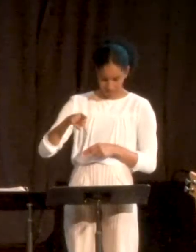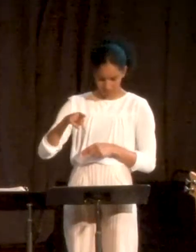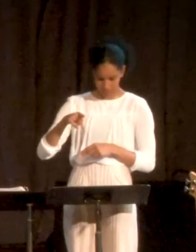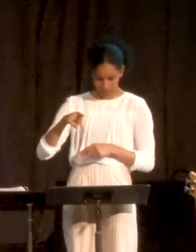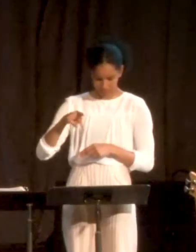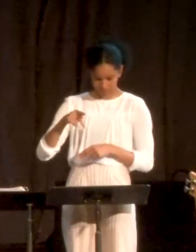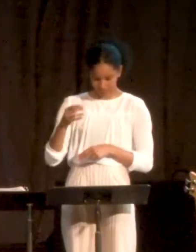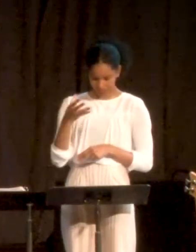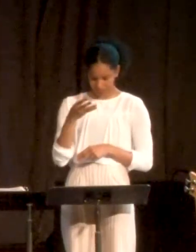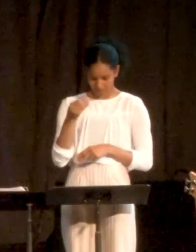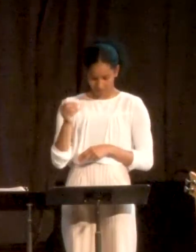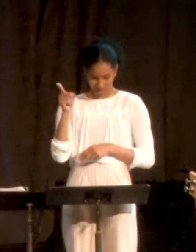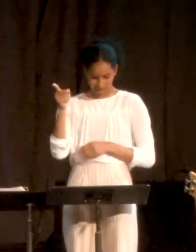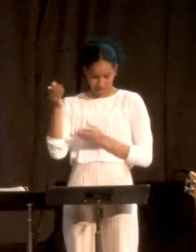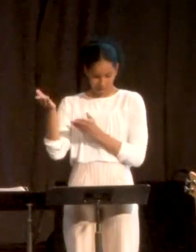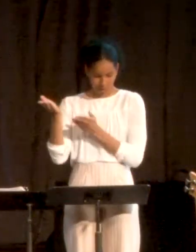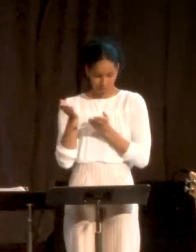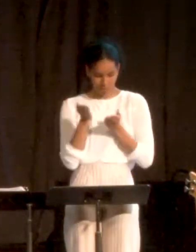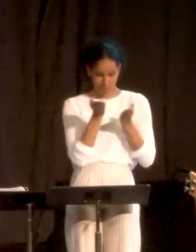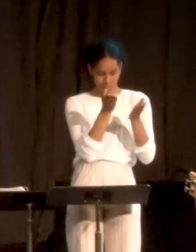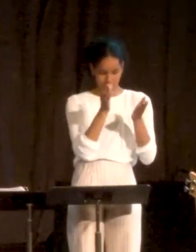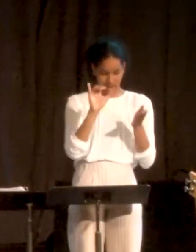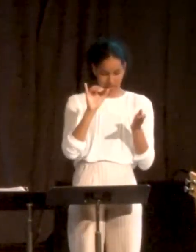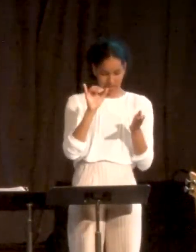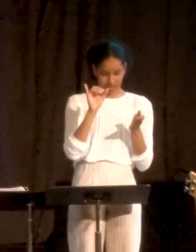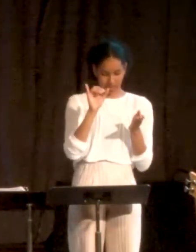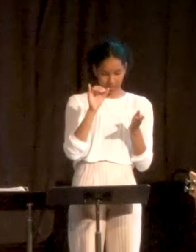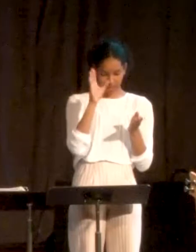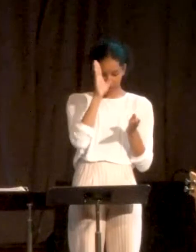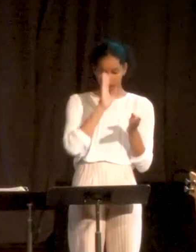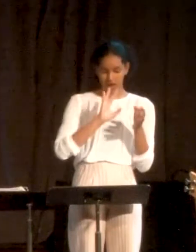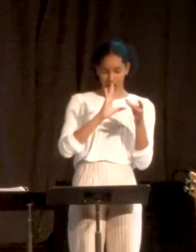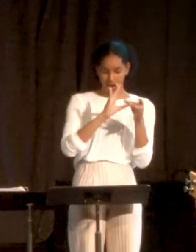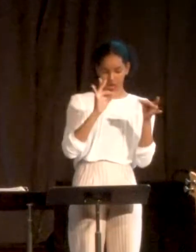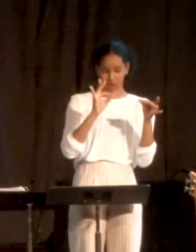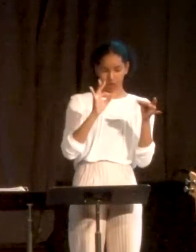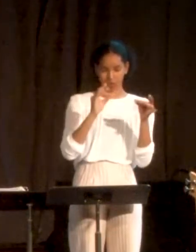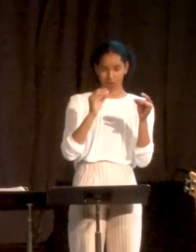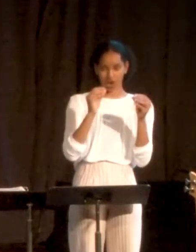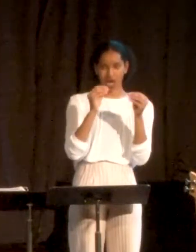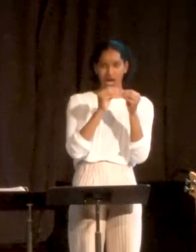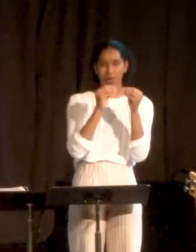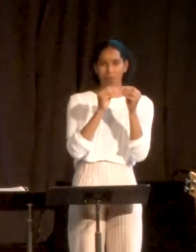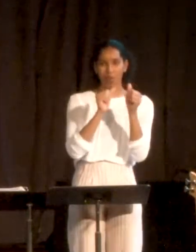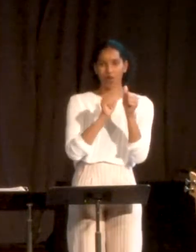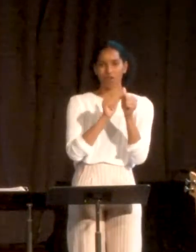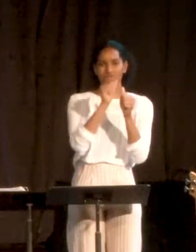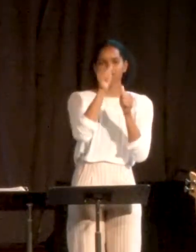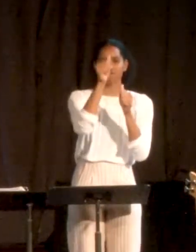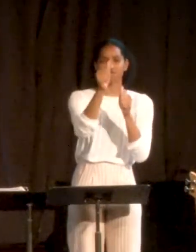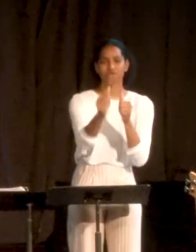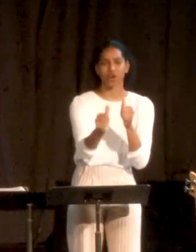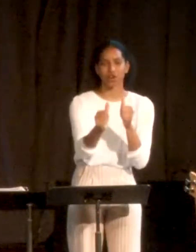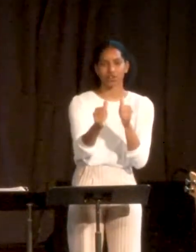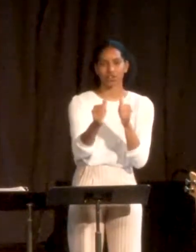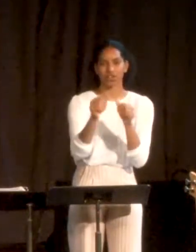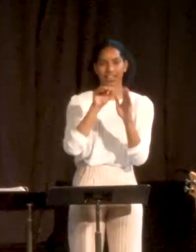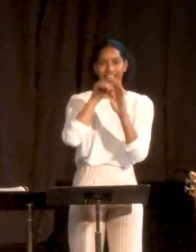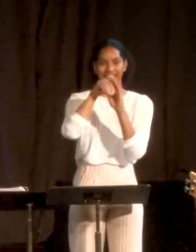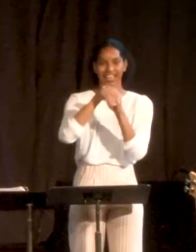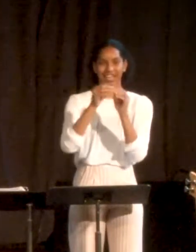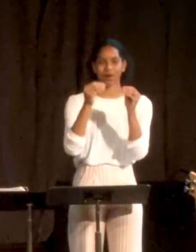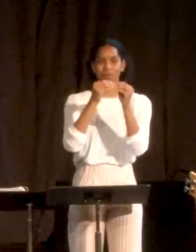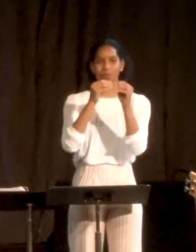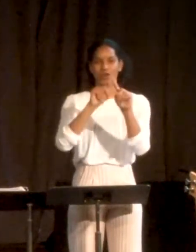its next step to Judea and Samaria and the coastal region of Palestine in chapter